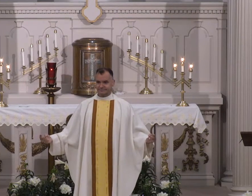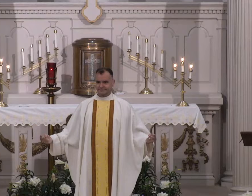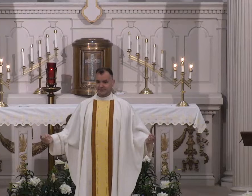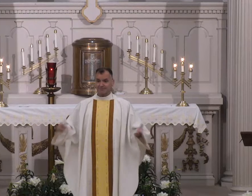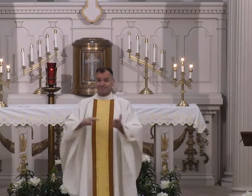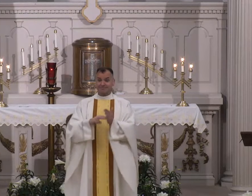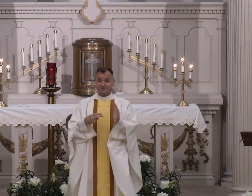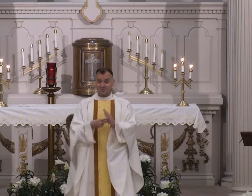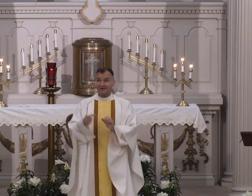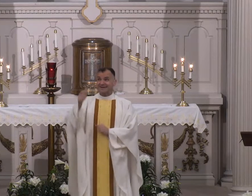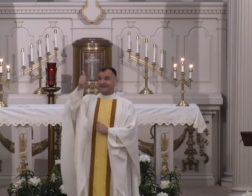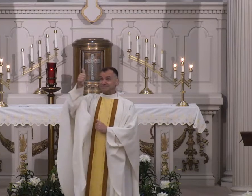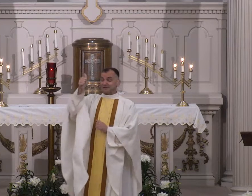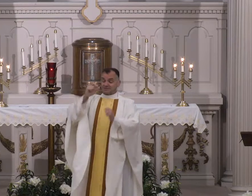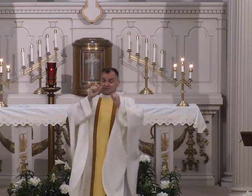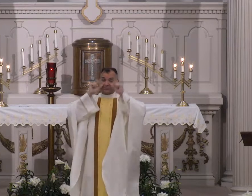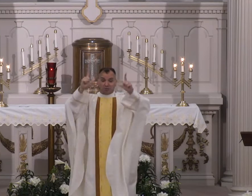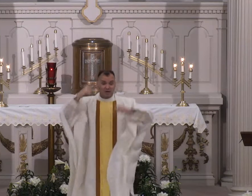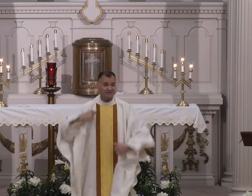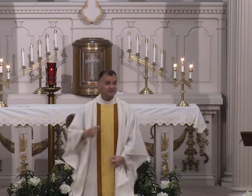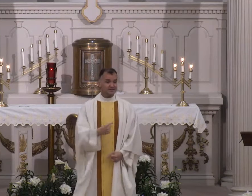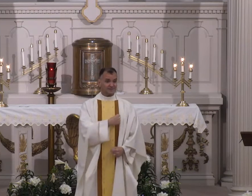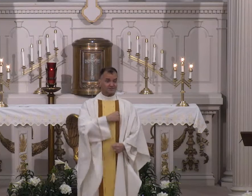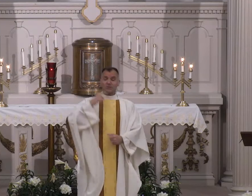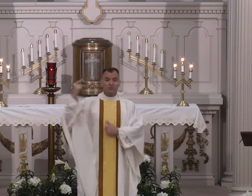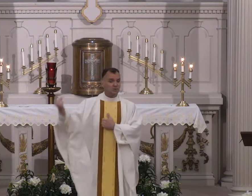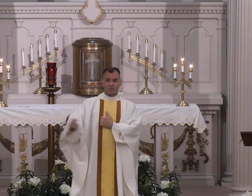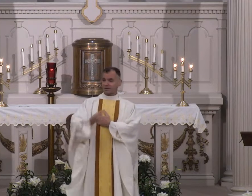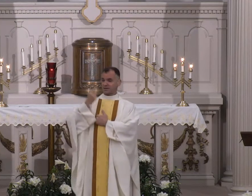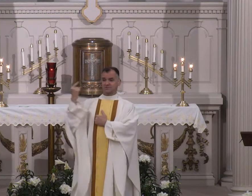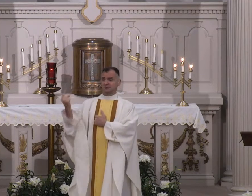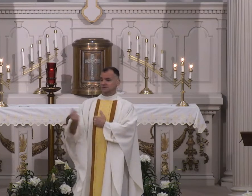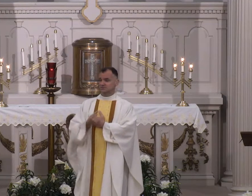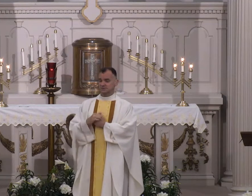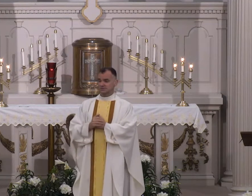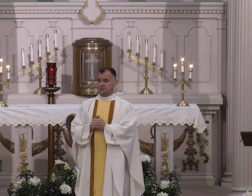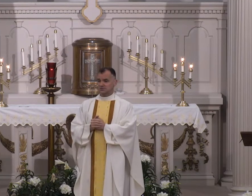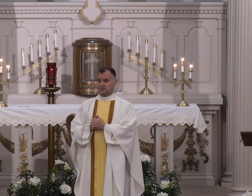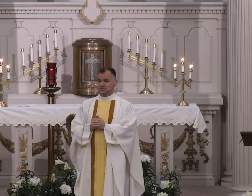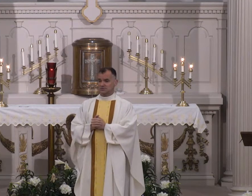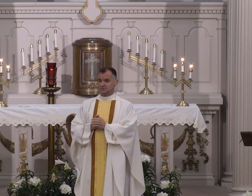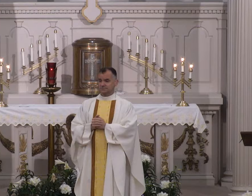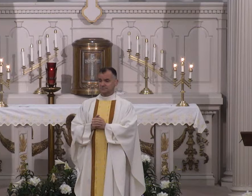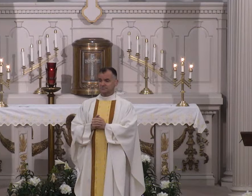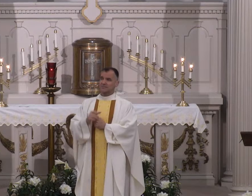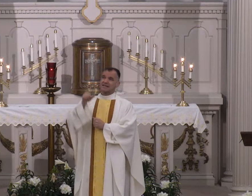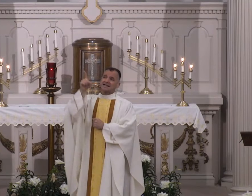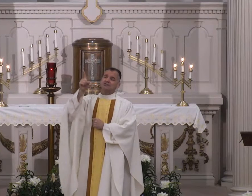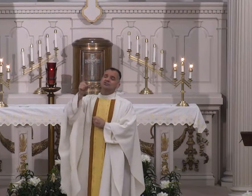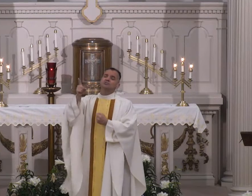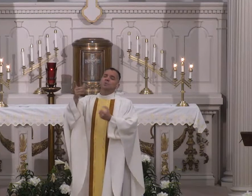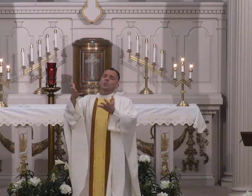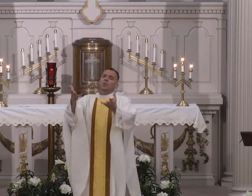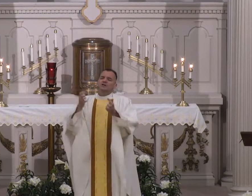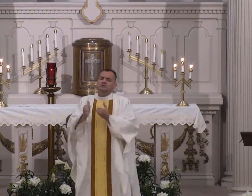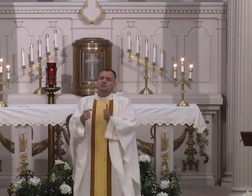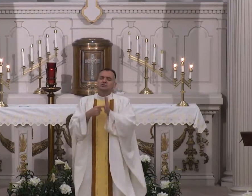God doesn't always share the same plan for us that we have for ourselves. And he knows what's best for